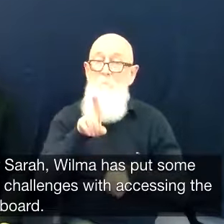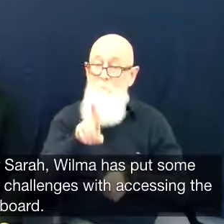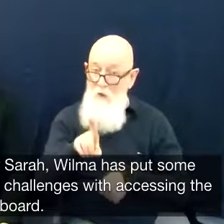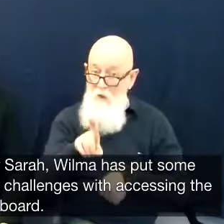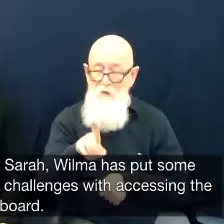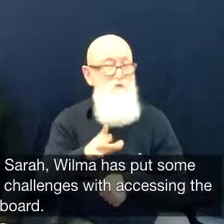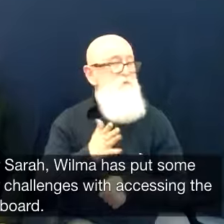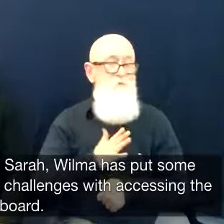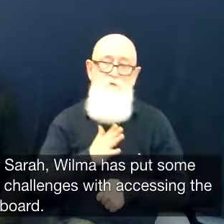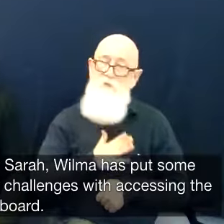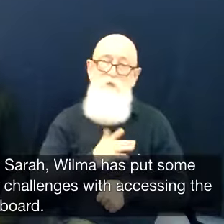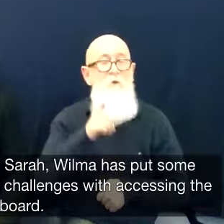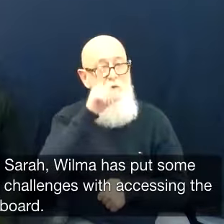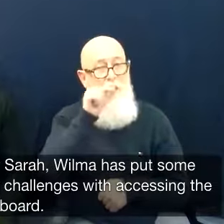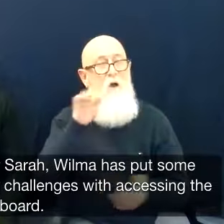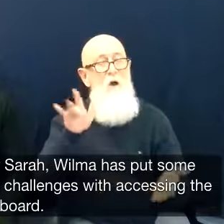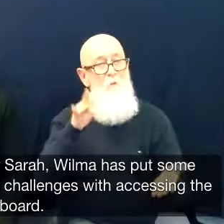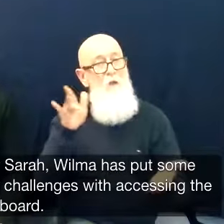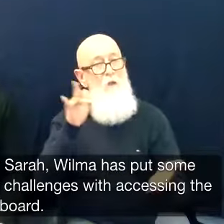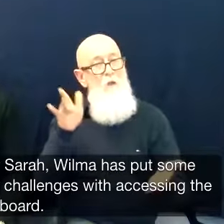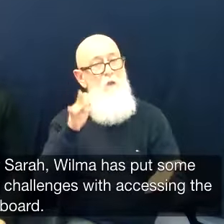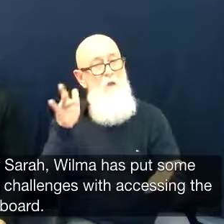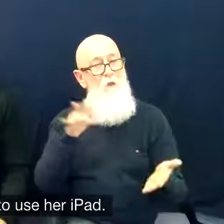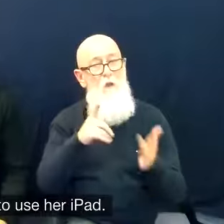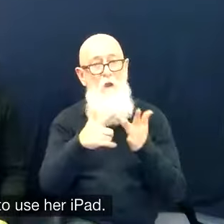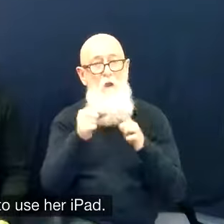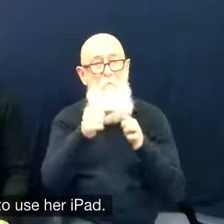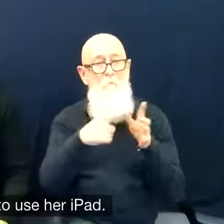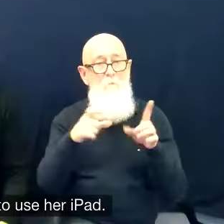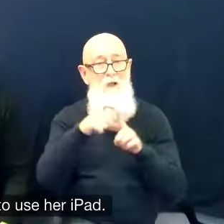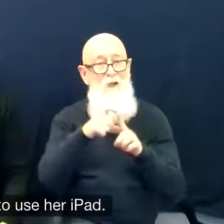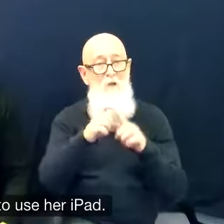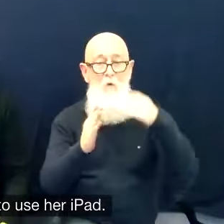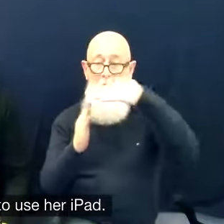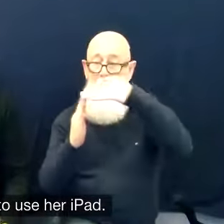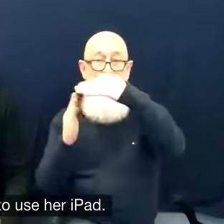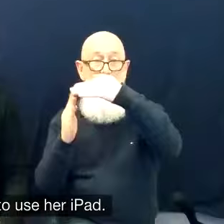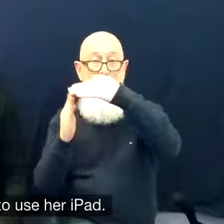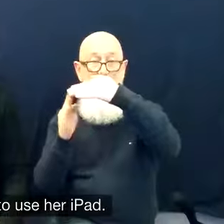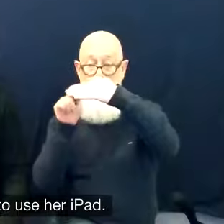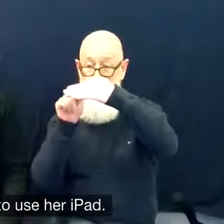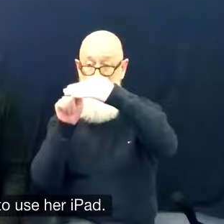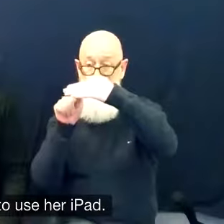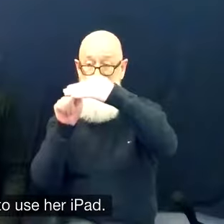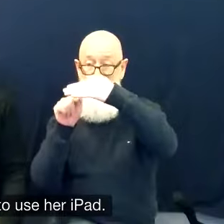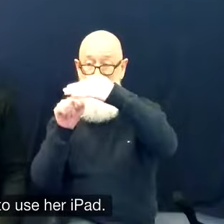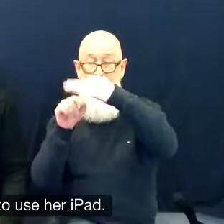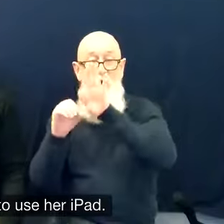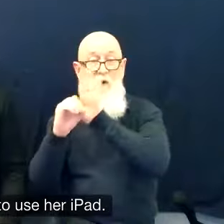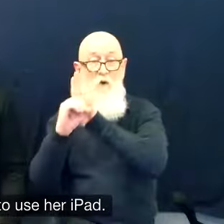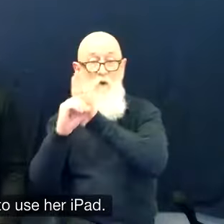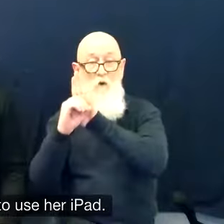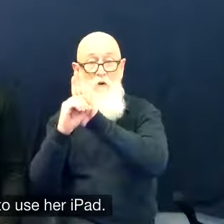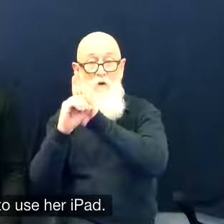iPad. And if you do have an iPad, on the top right hand screen, there's an icon